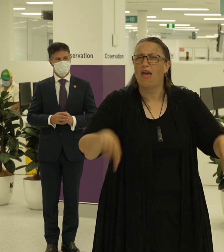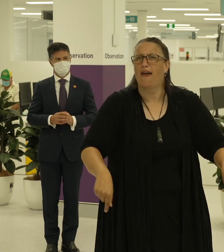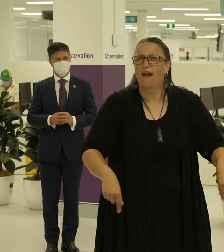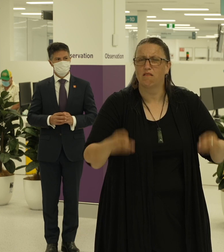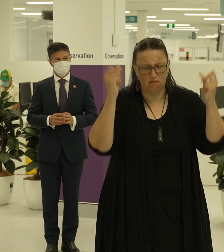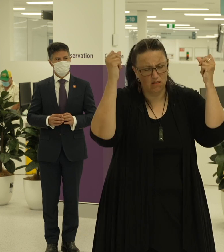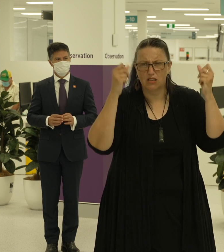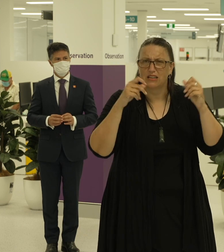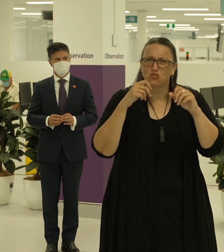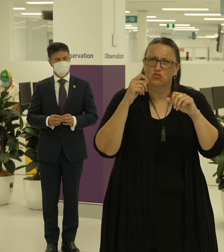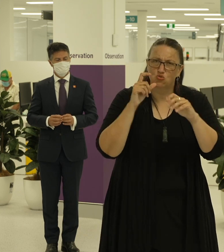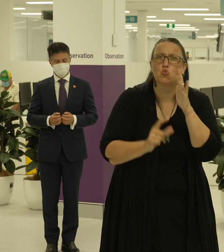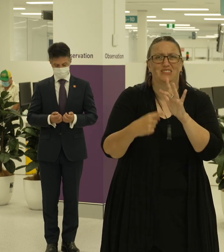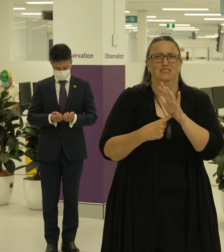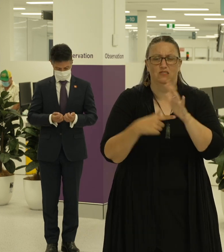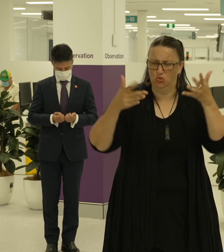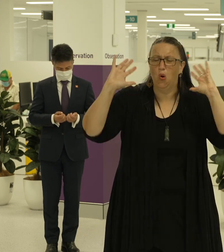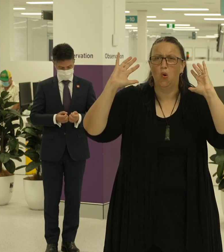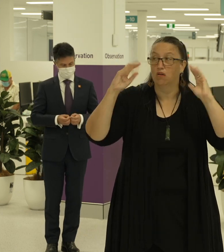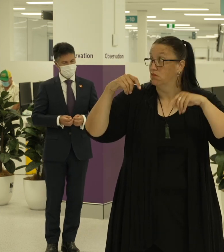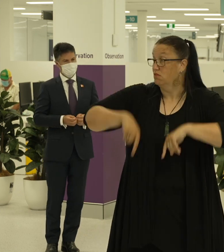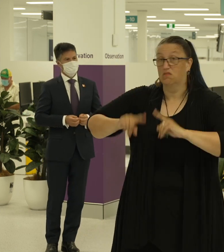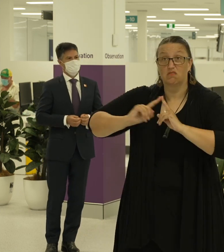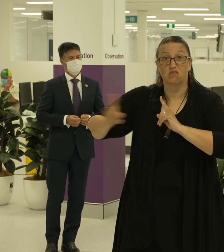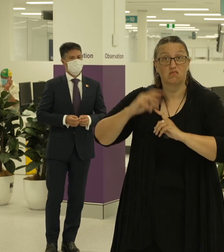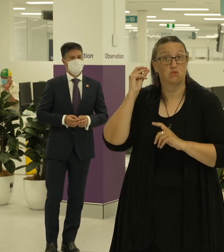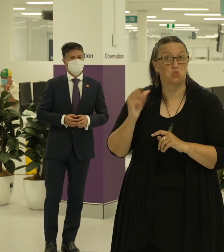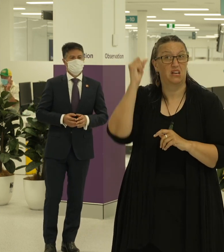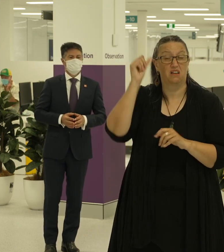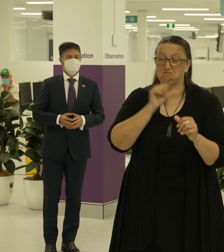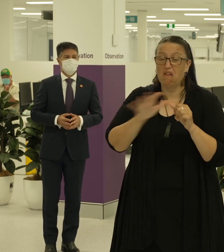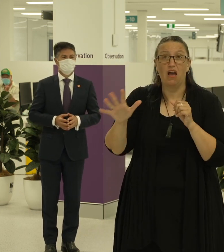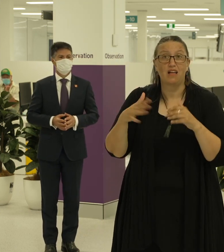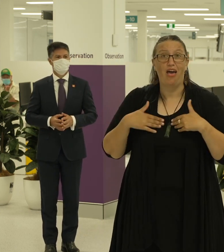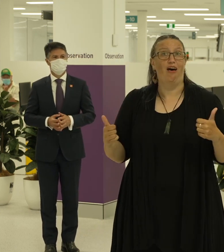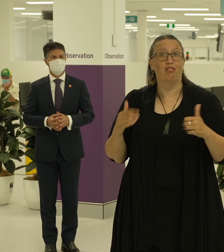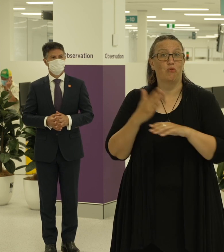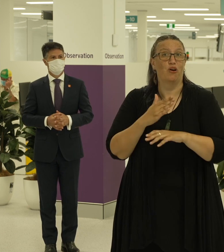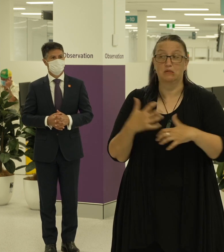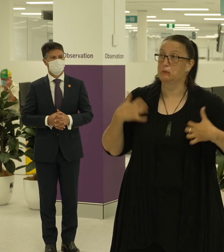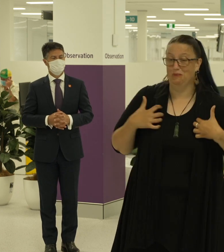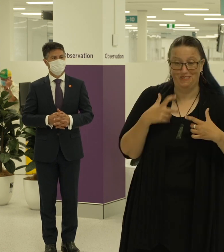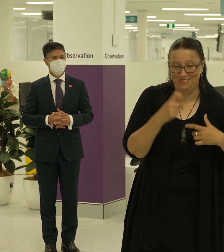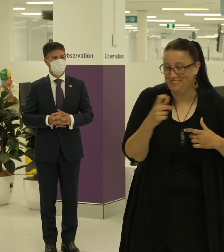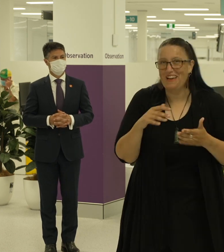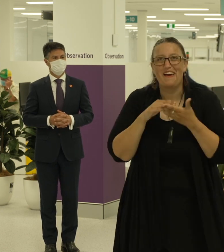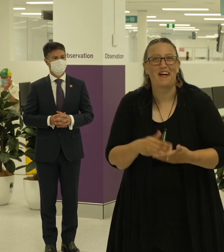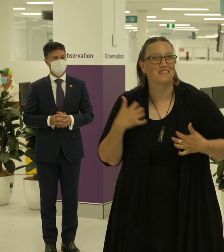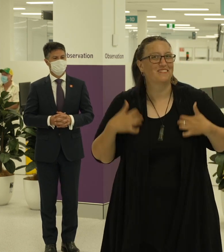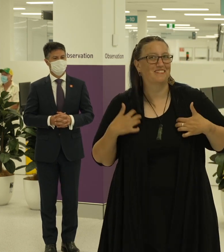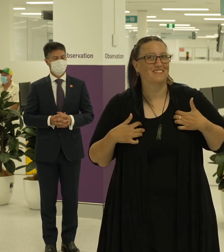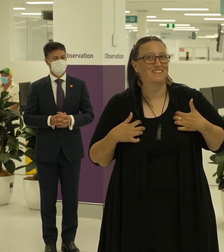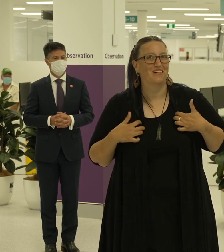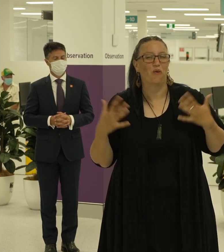Get it done. It's incredibly easy. You're in and out. We've got the best health workers enthusiastically here, helping out and making sure